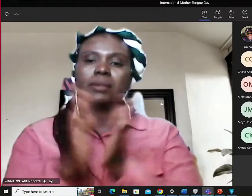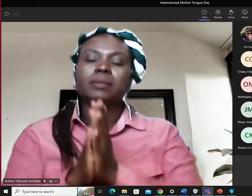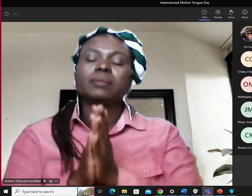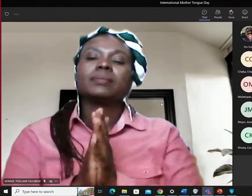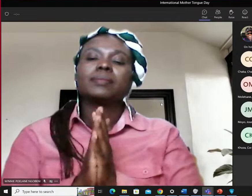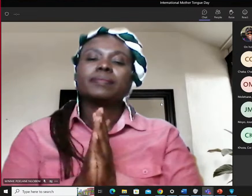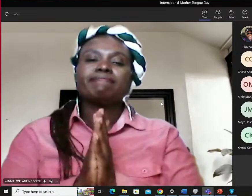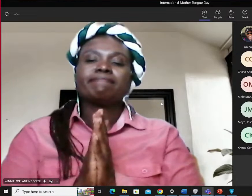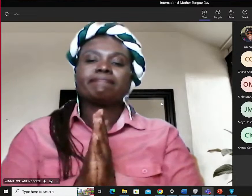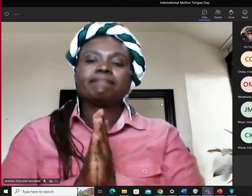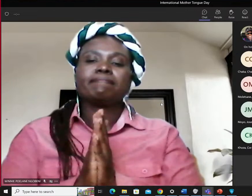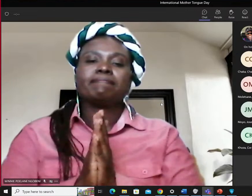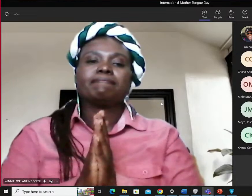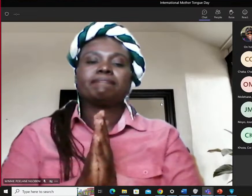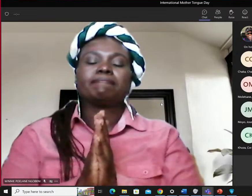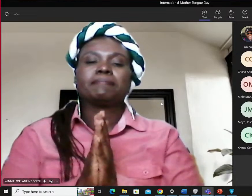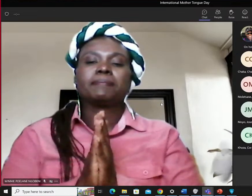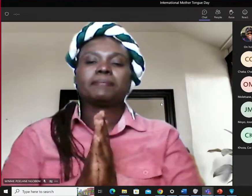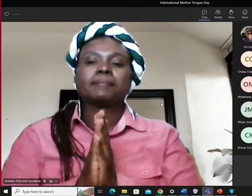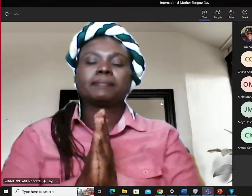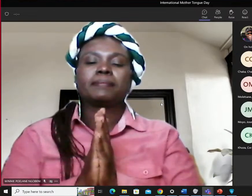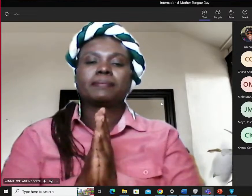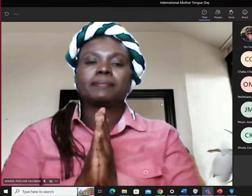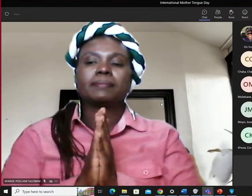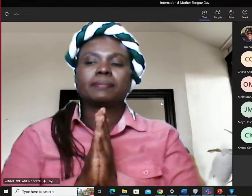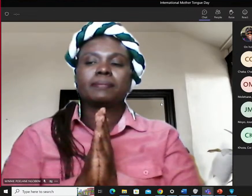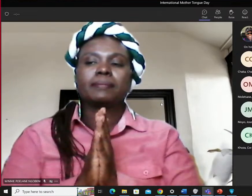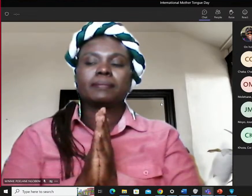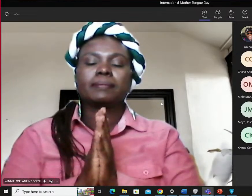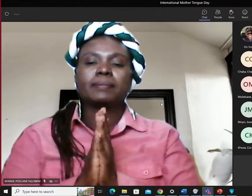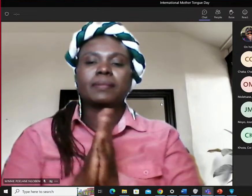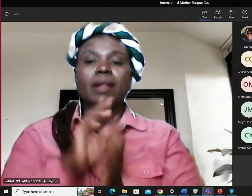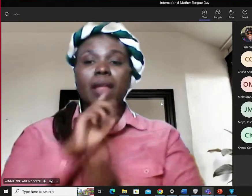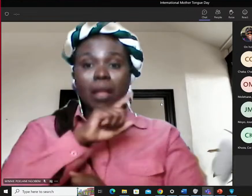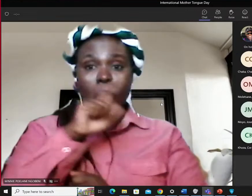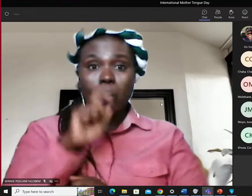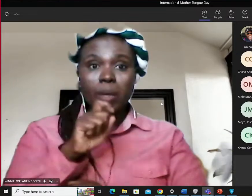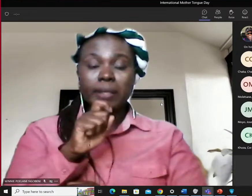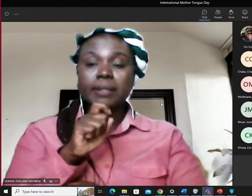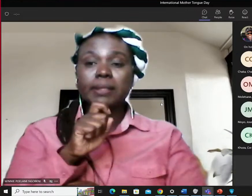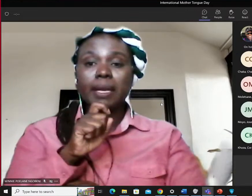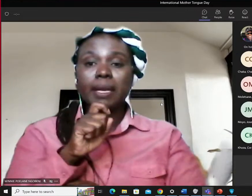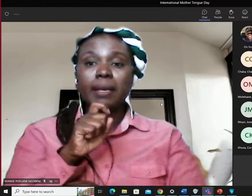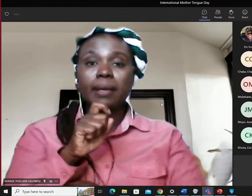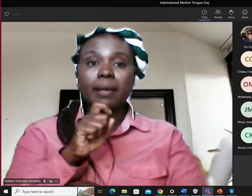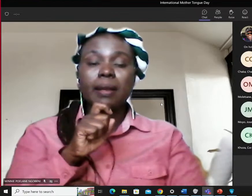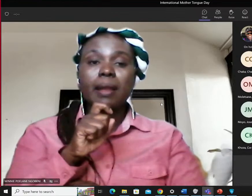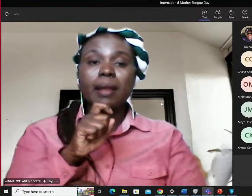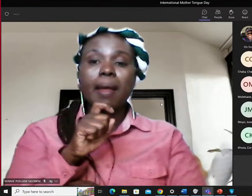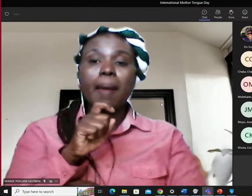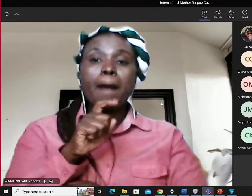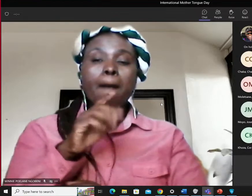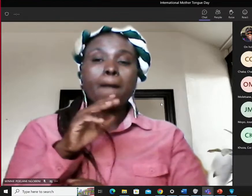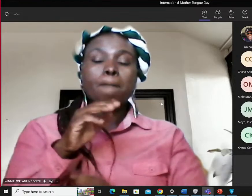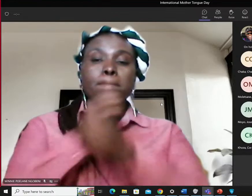And the question is that the parents